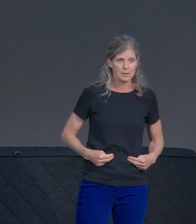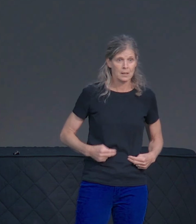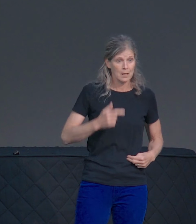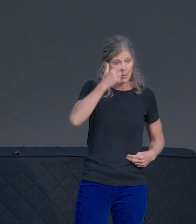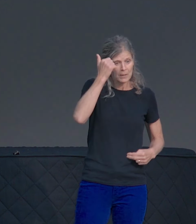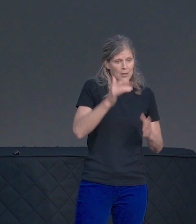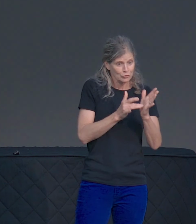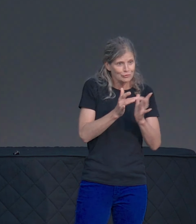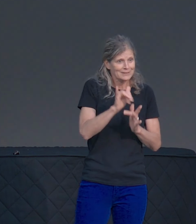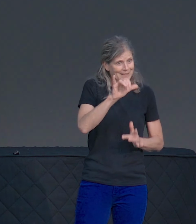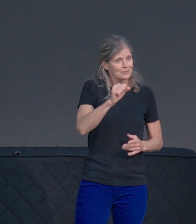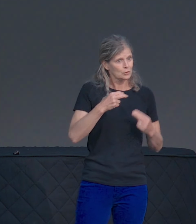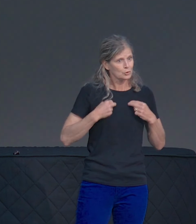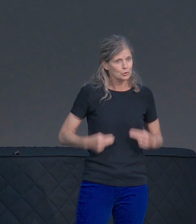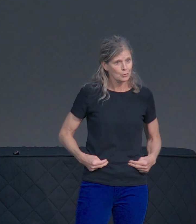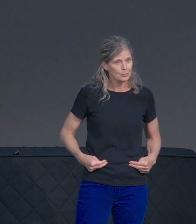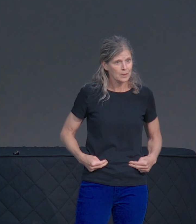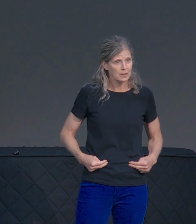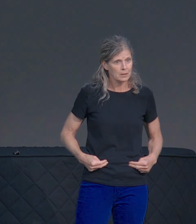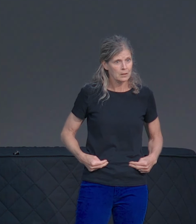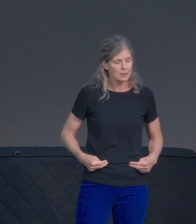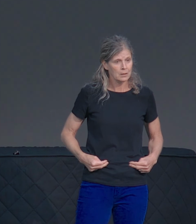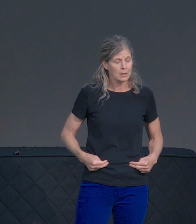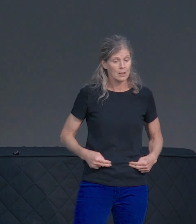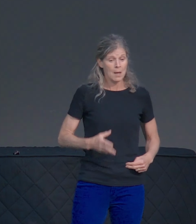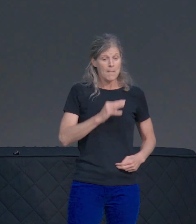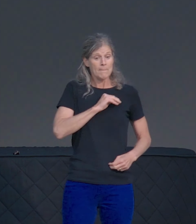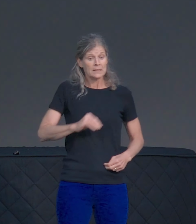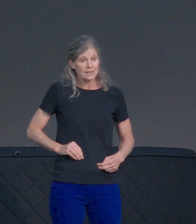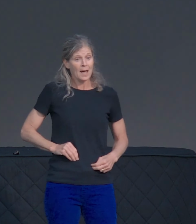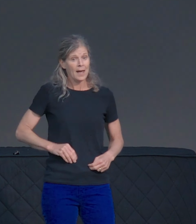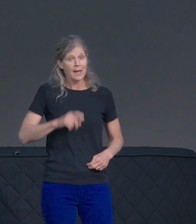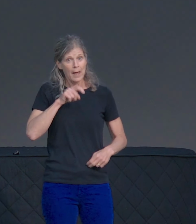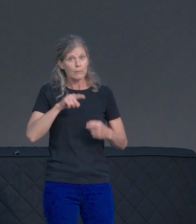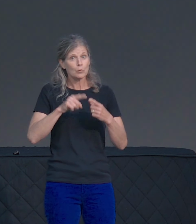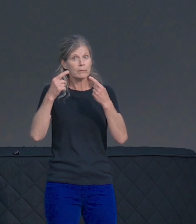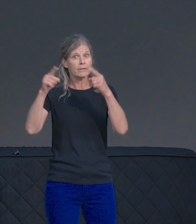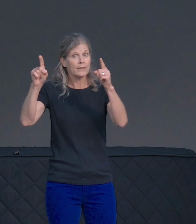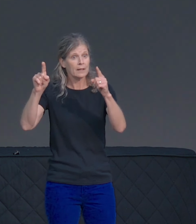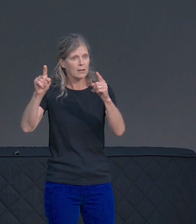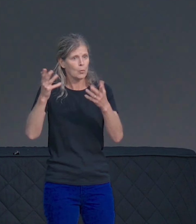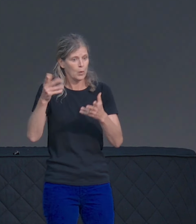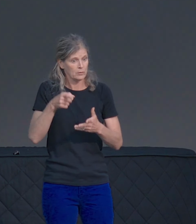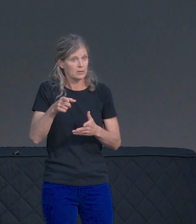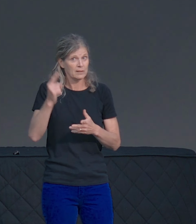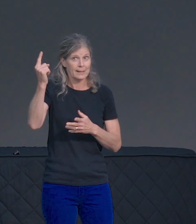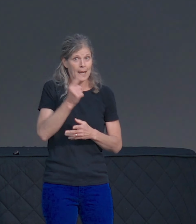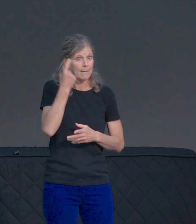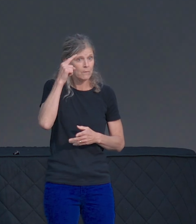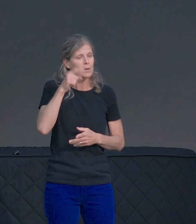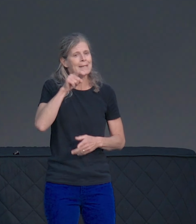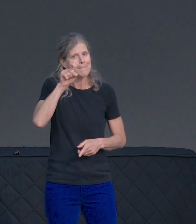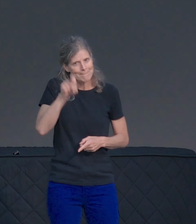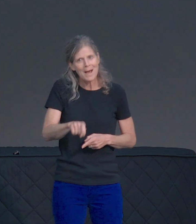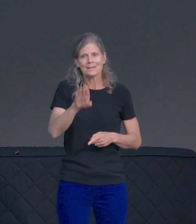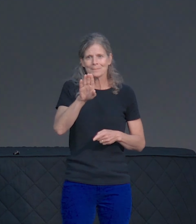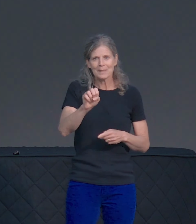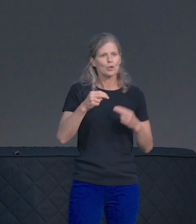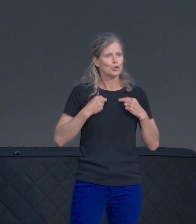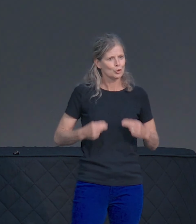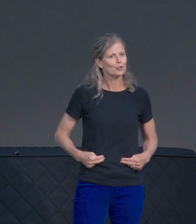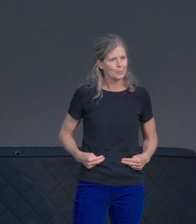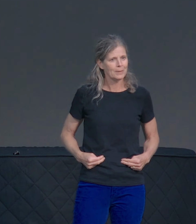Jesus is human. In order for the Messiah to fulfill what he's come to do, he must actually be human.